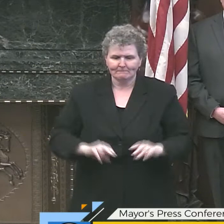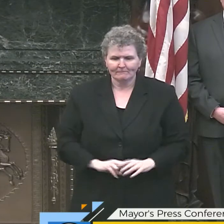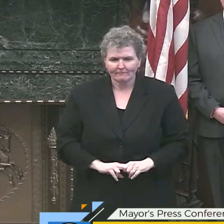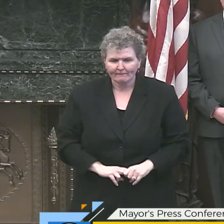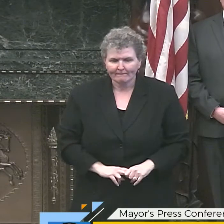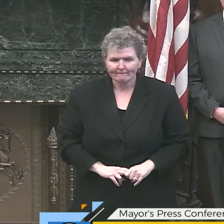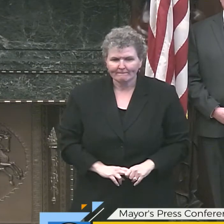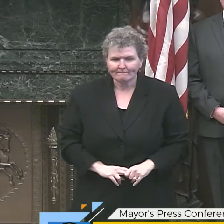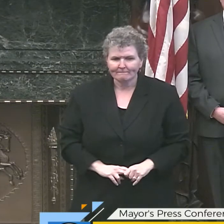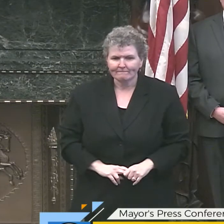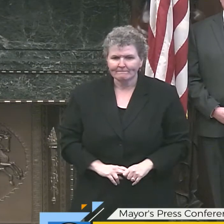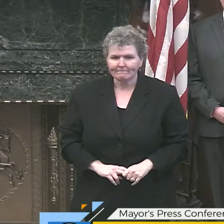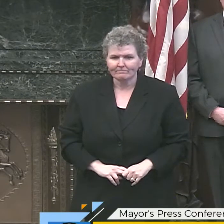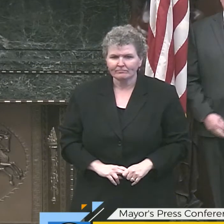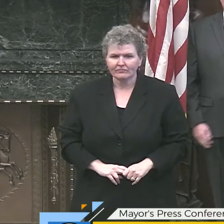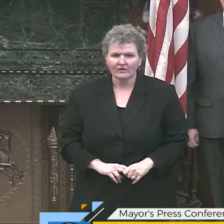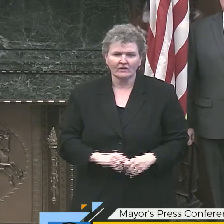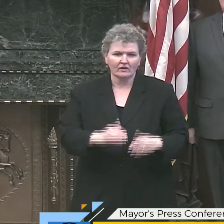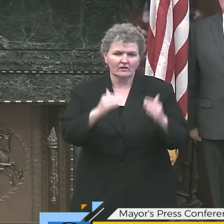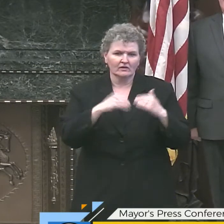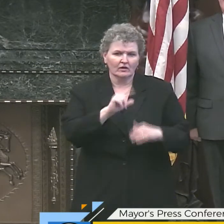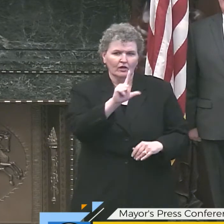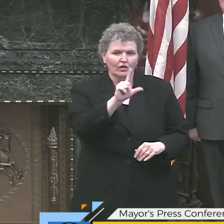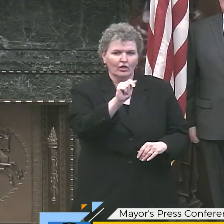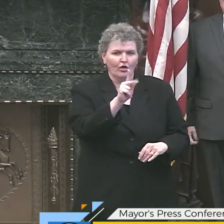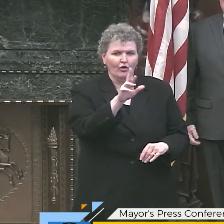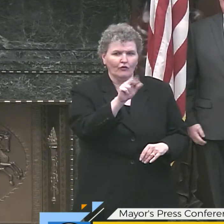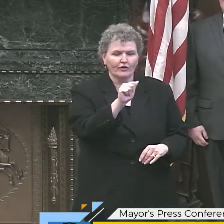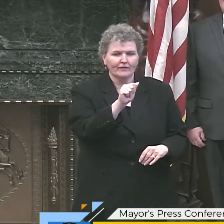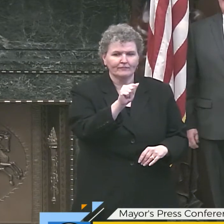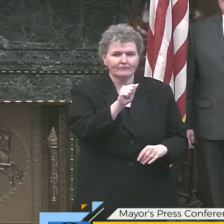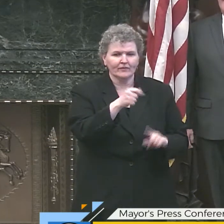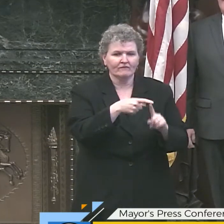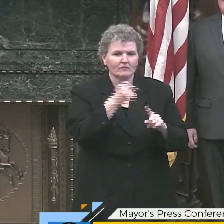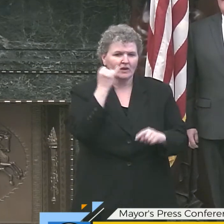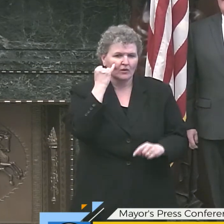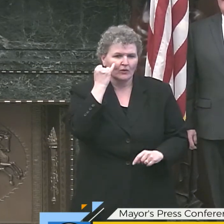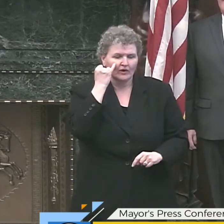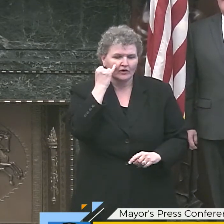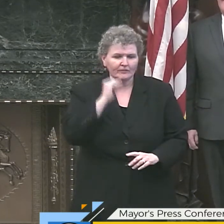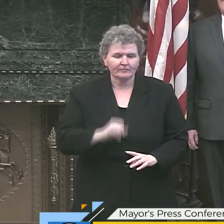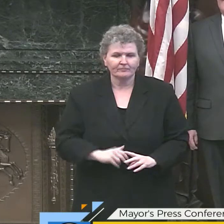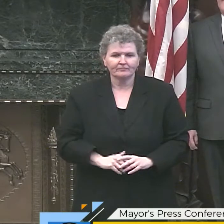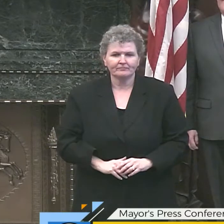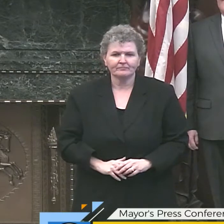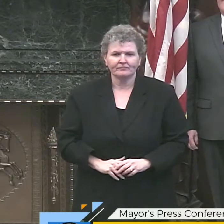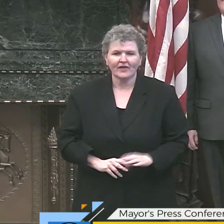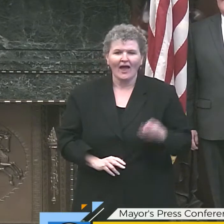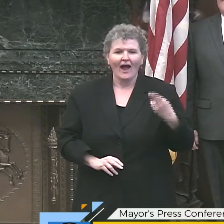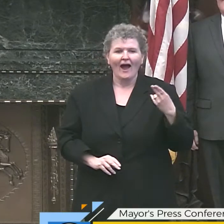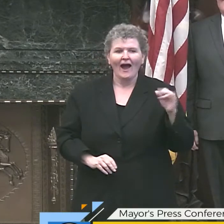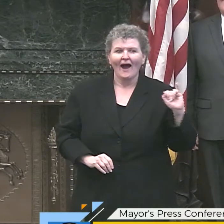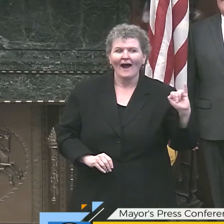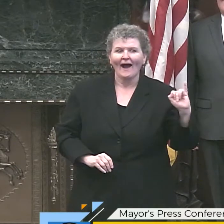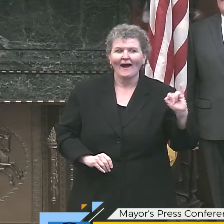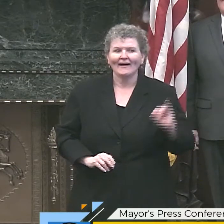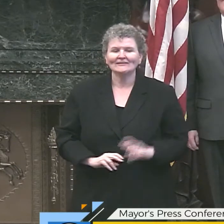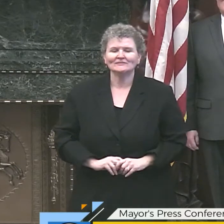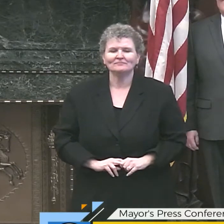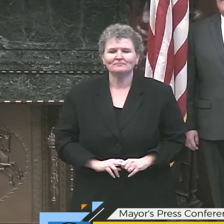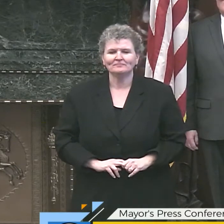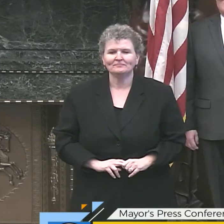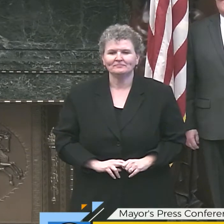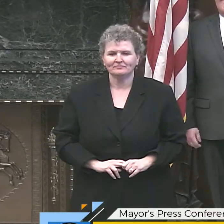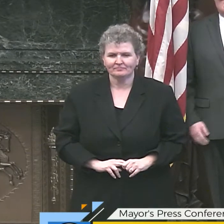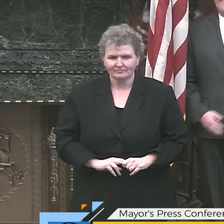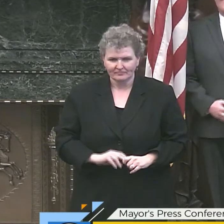Okay. Next, we have Laura McChrystal with the Inquirer. Hi, a question for Dr.